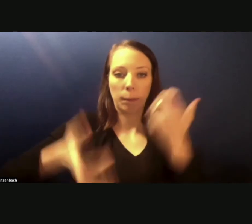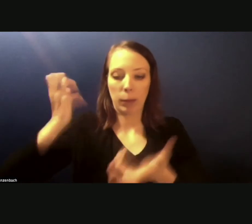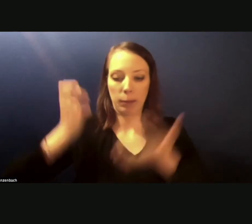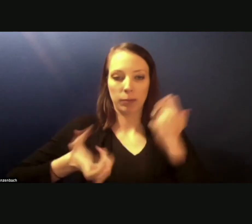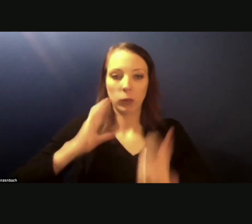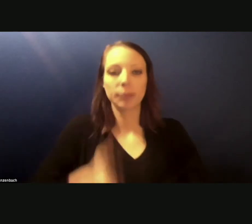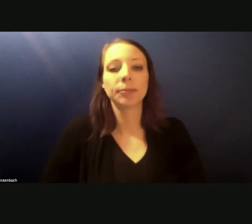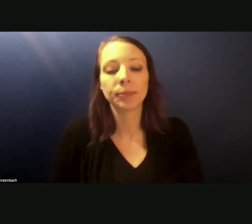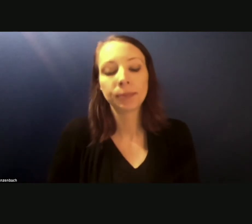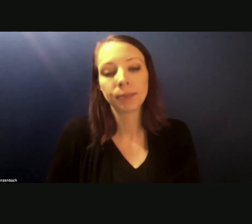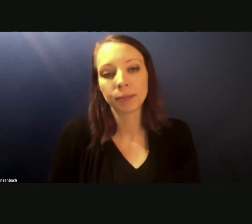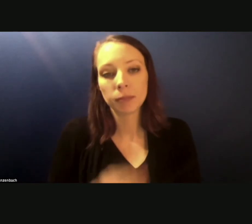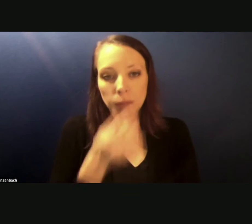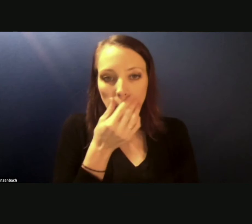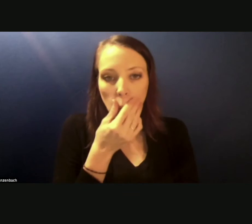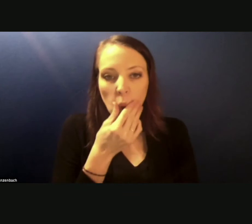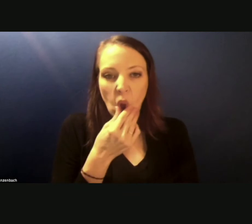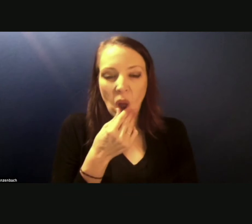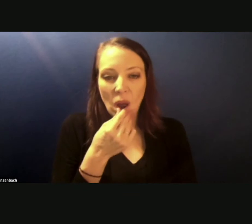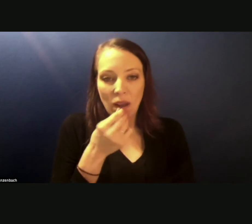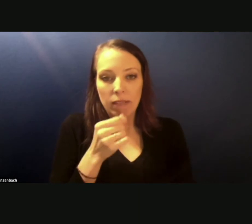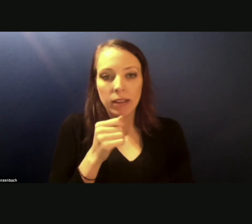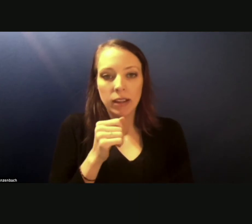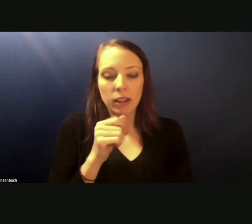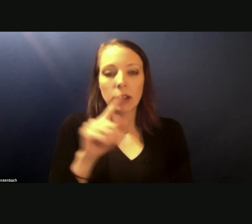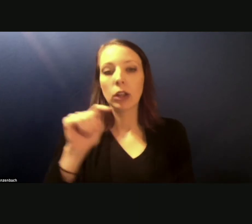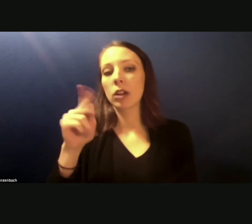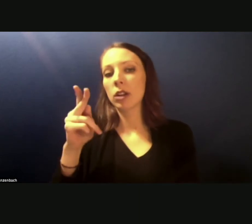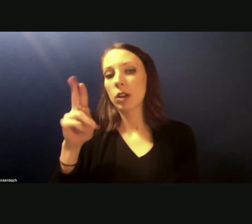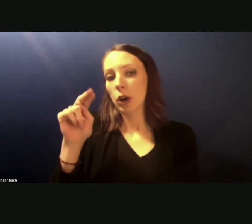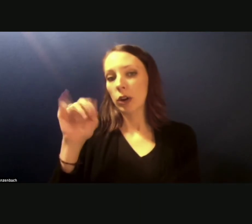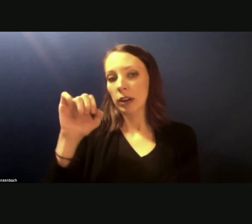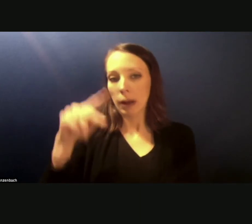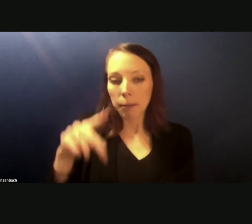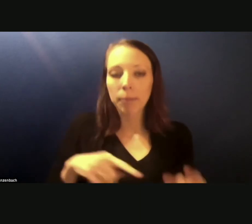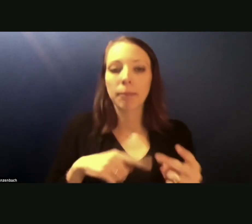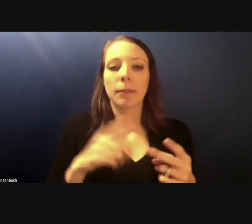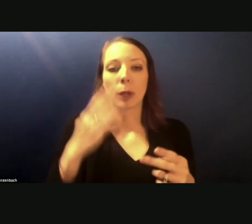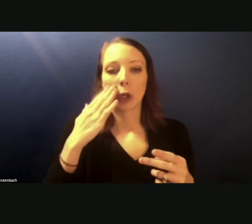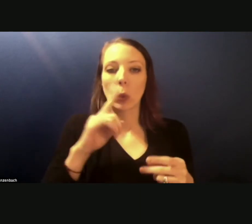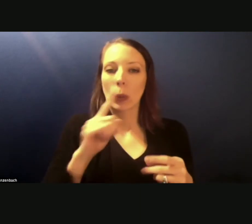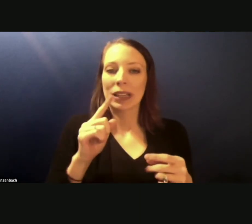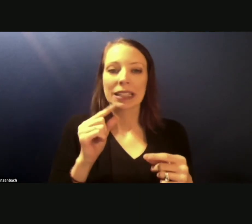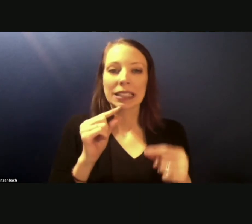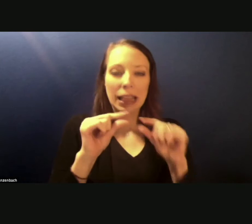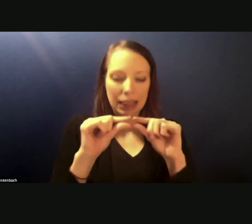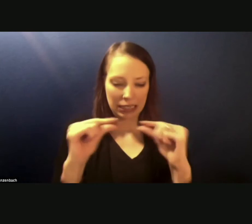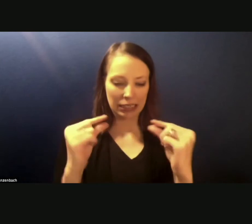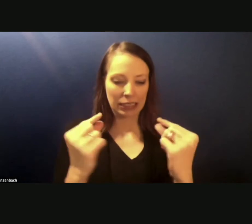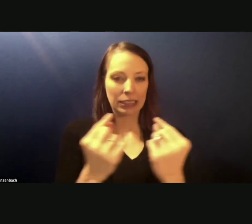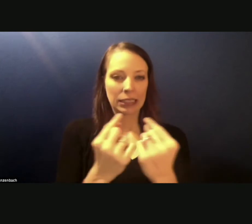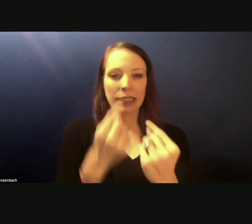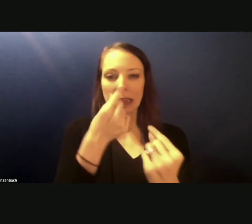Mm-hmm. And that way, the turnips, that's sliced thin, and the beets are, pretty thin. So everything cooks